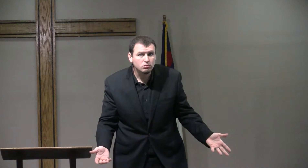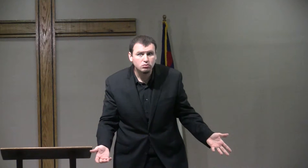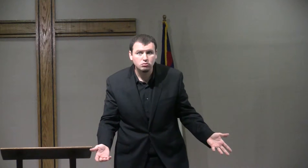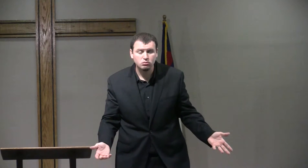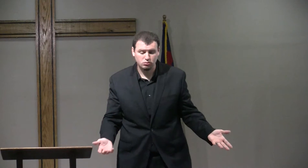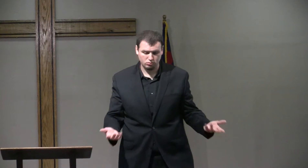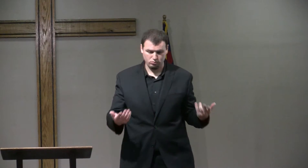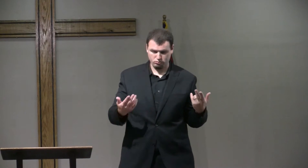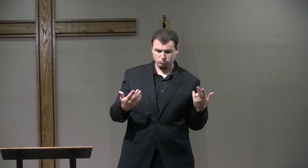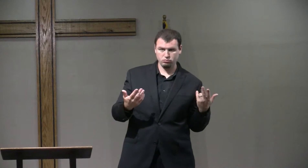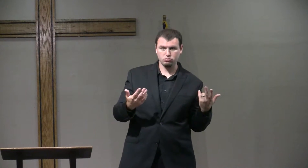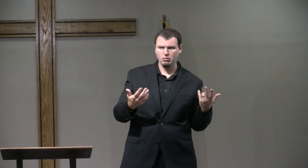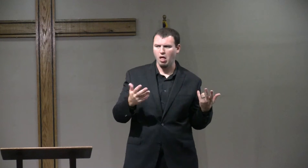have sex with her.